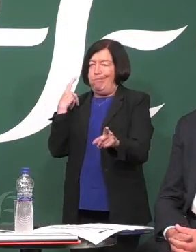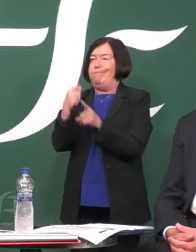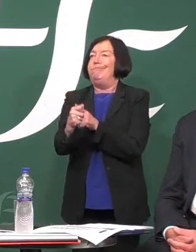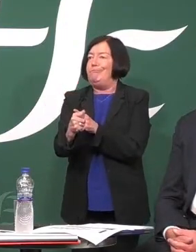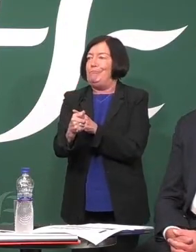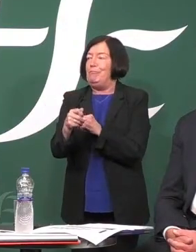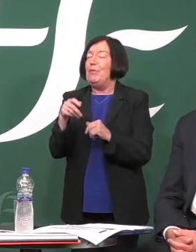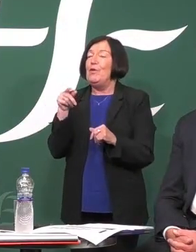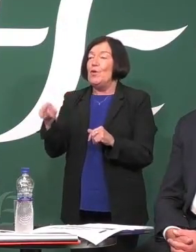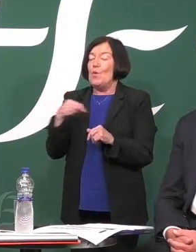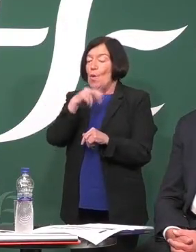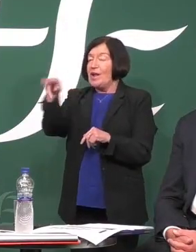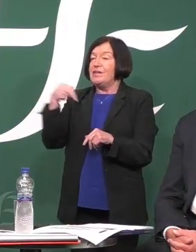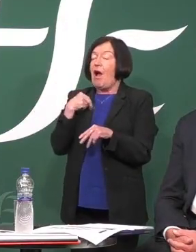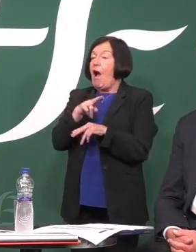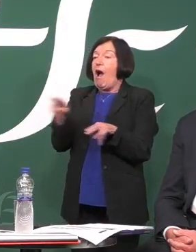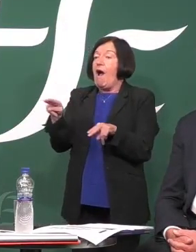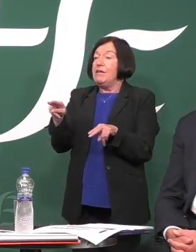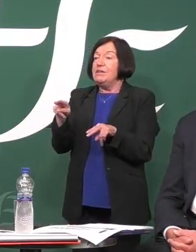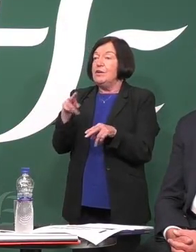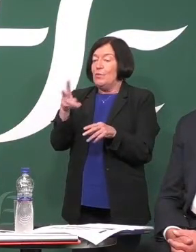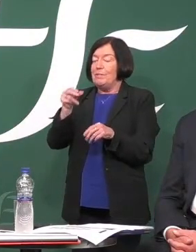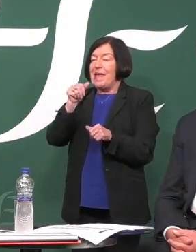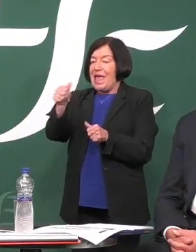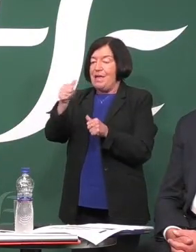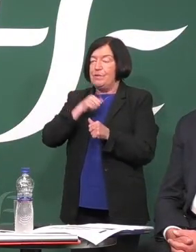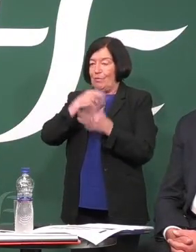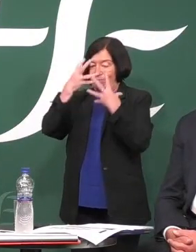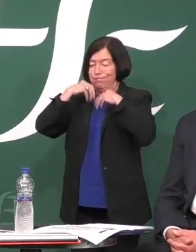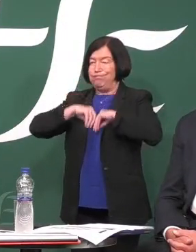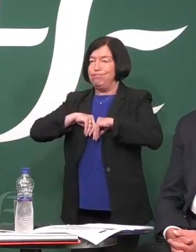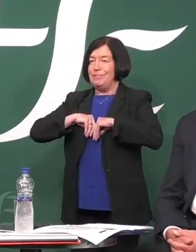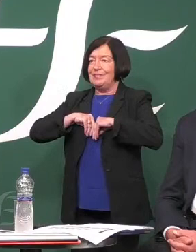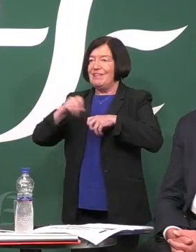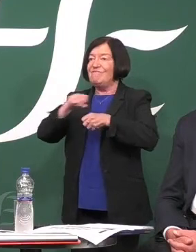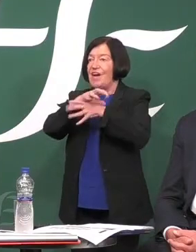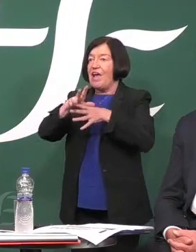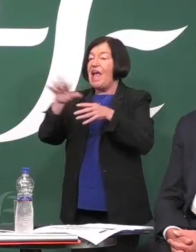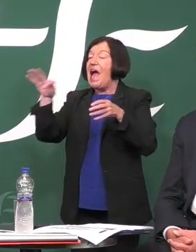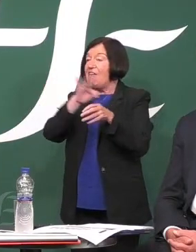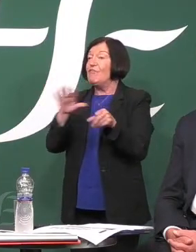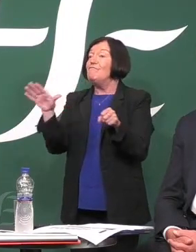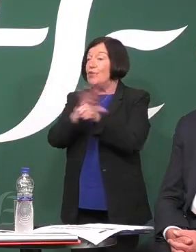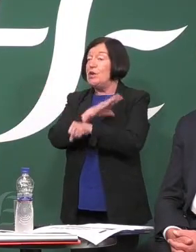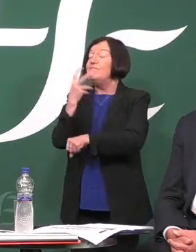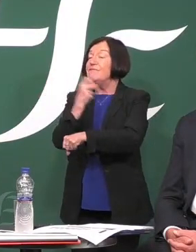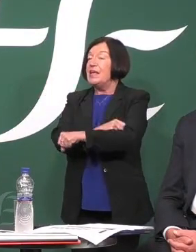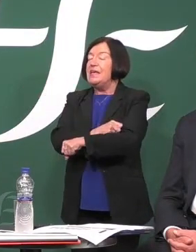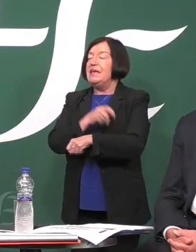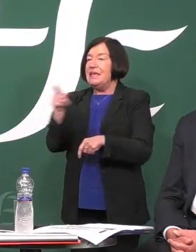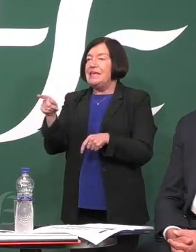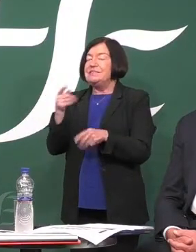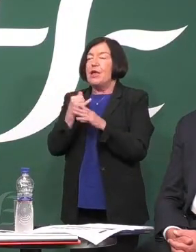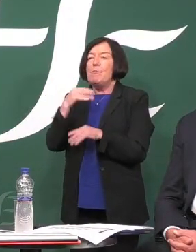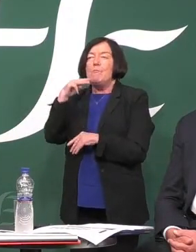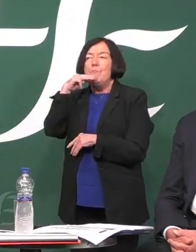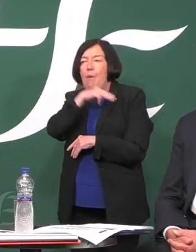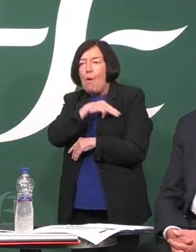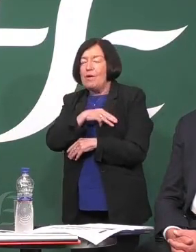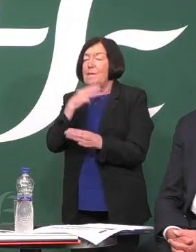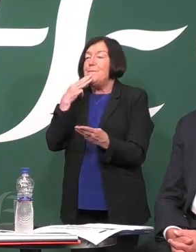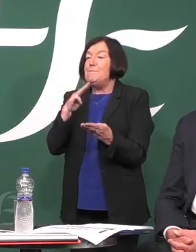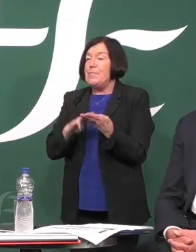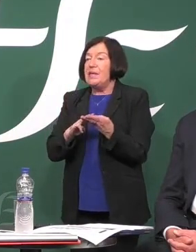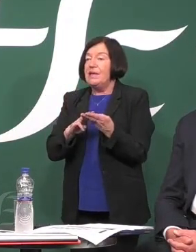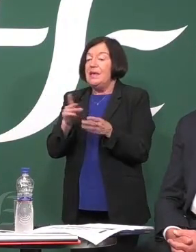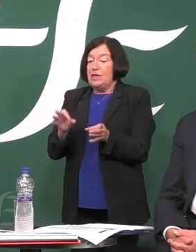we're not all going to tolerate this virus equally well even after we're vaccinated. And so I think it's a really important message, is